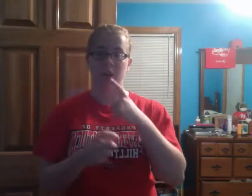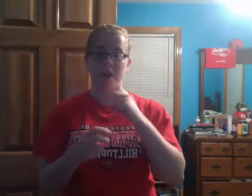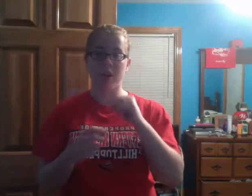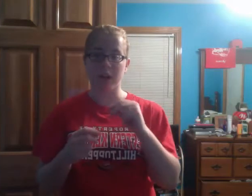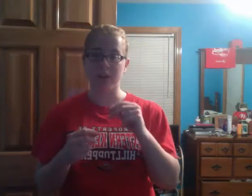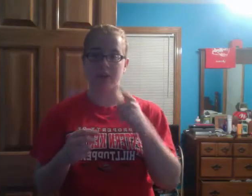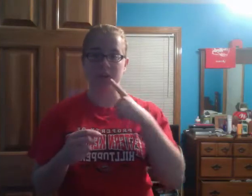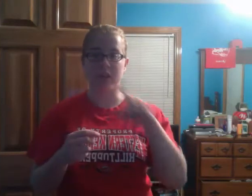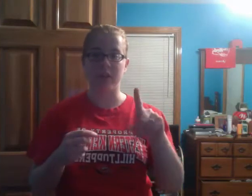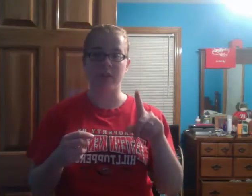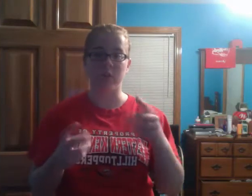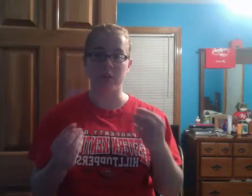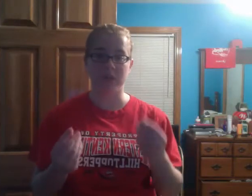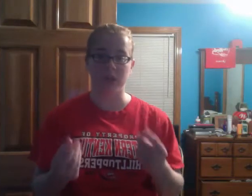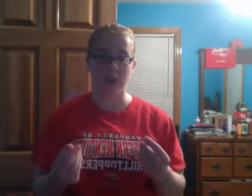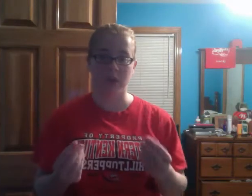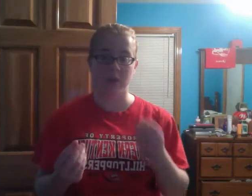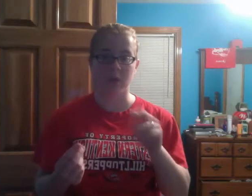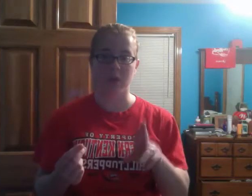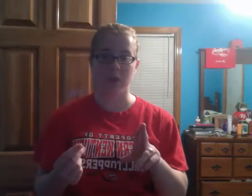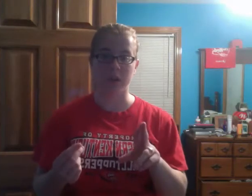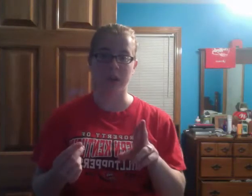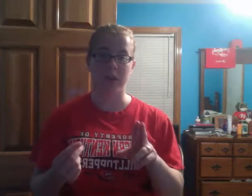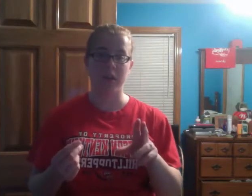not to tell them what to do or get